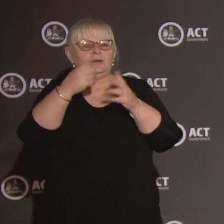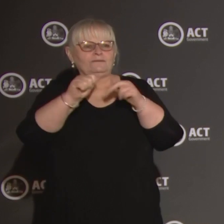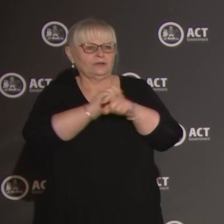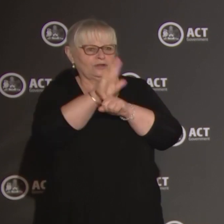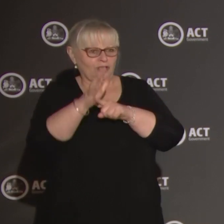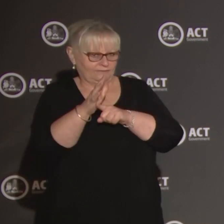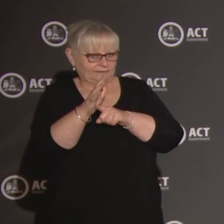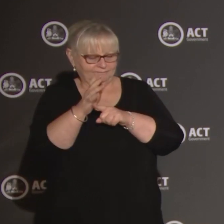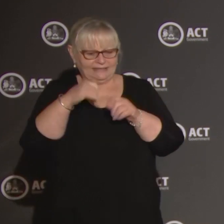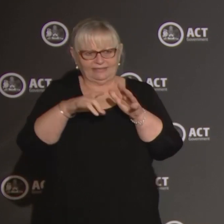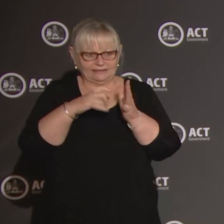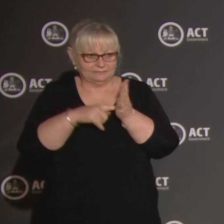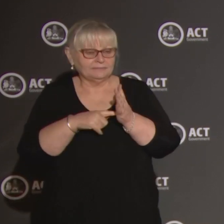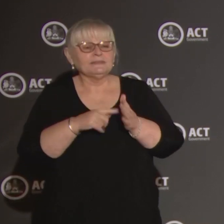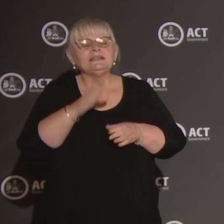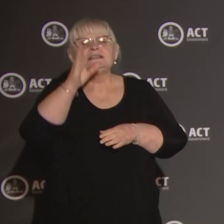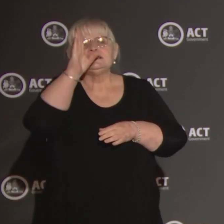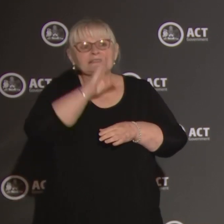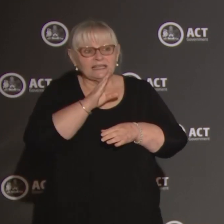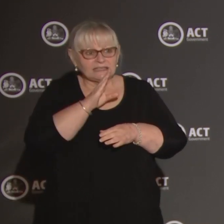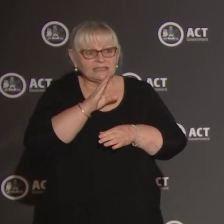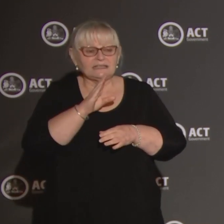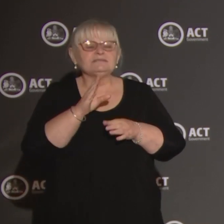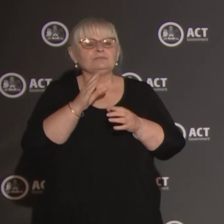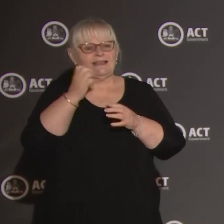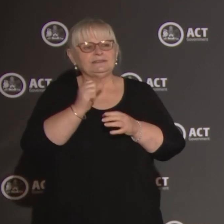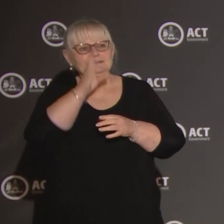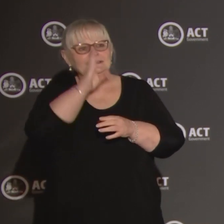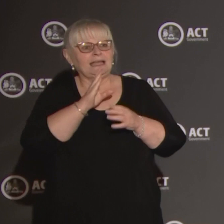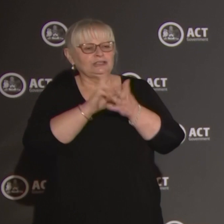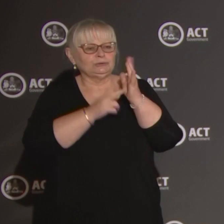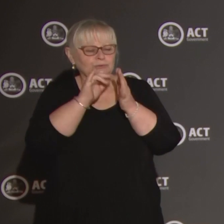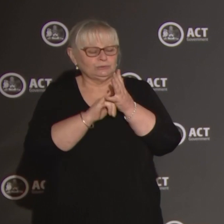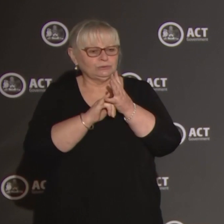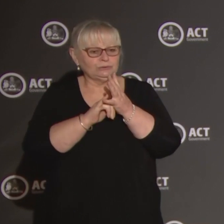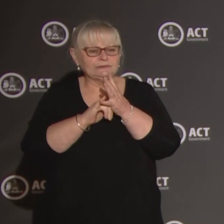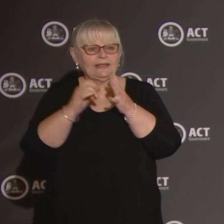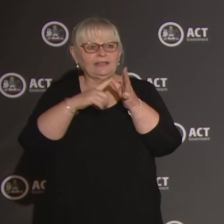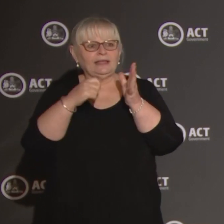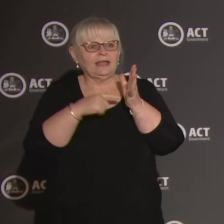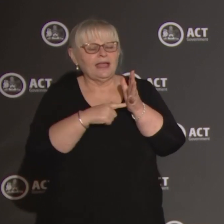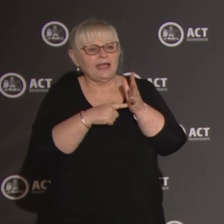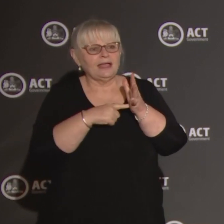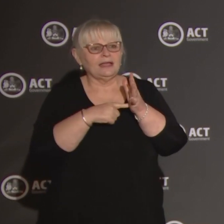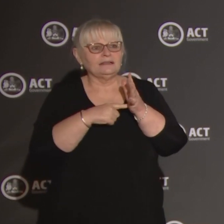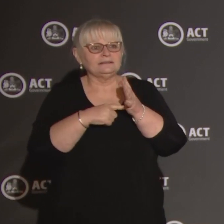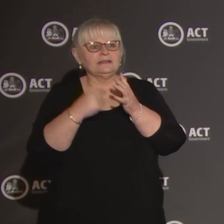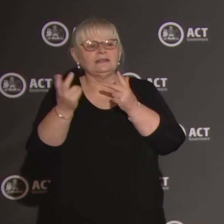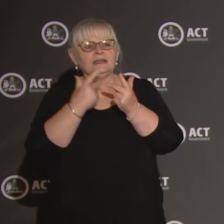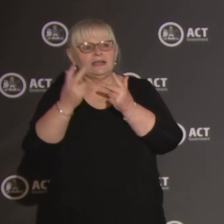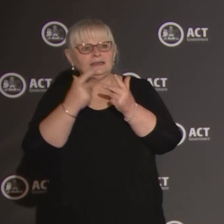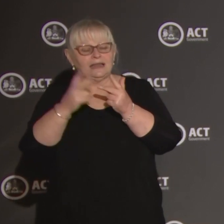ACT. Sadly, I do start today by advising that the ACT has recorded